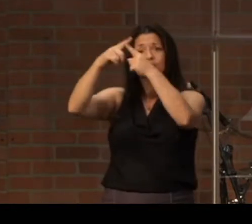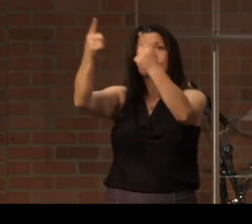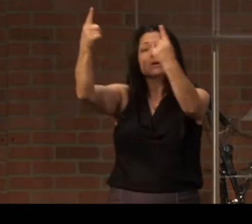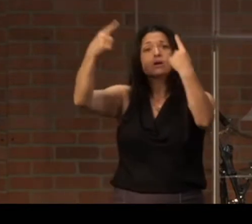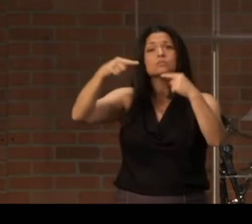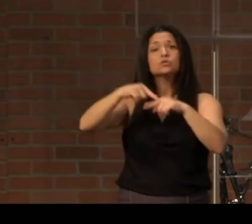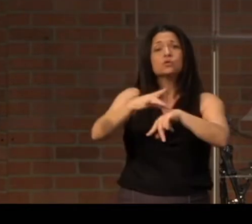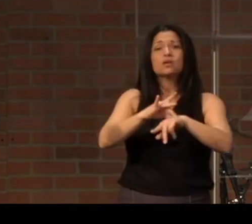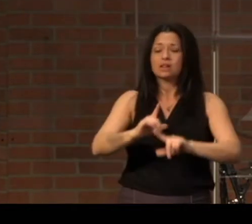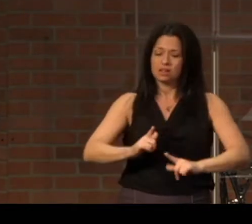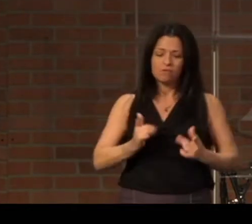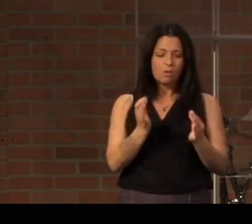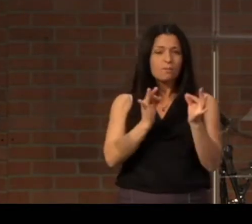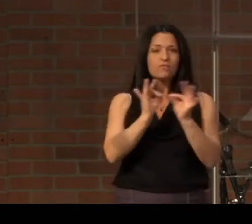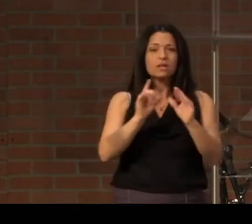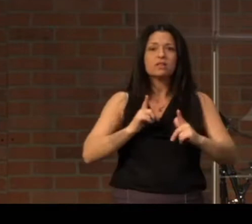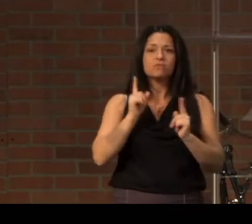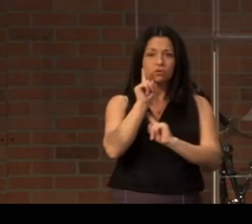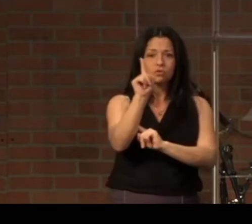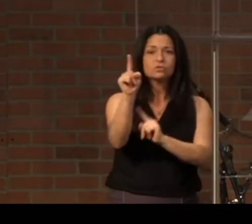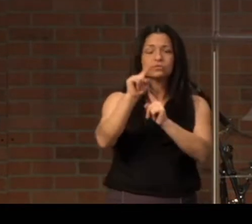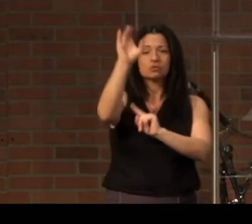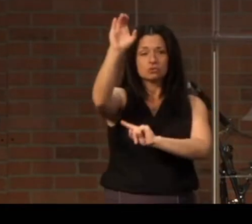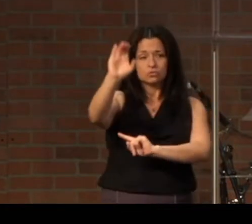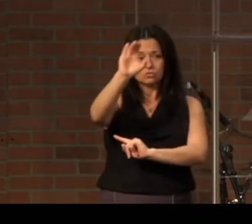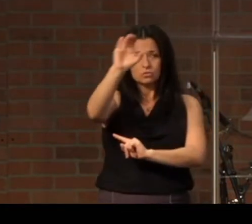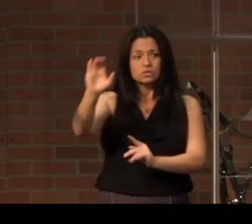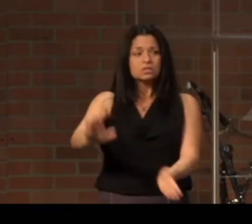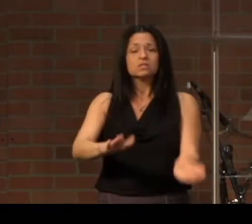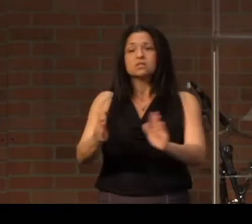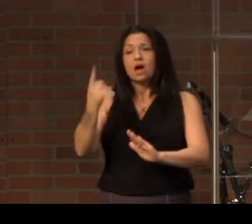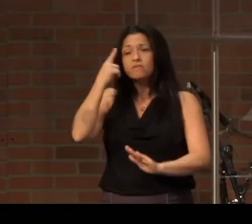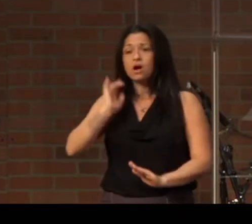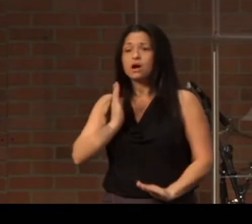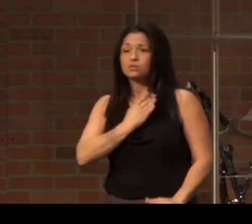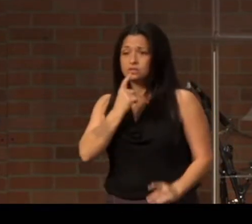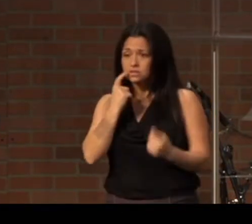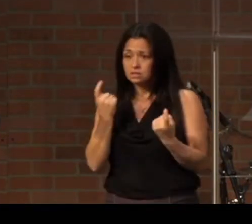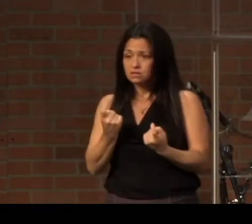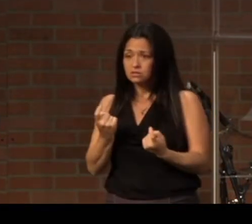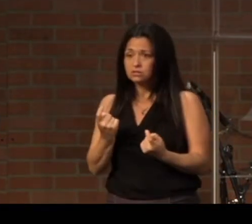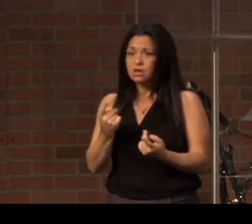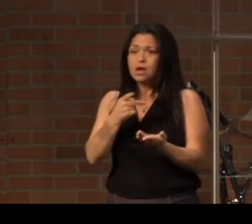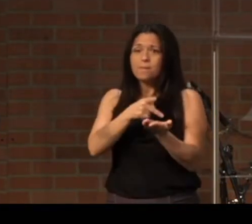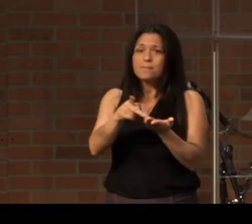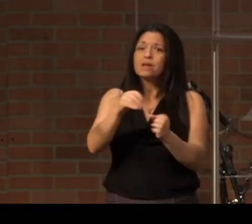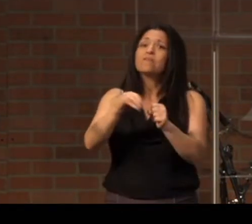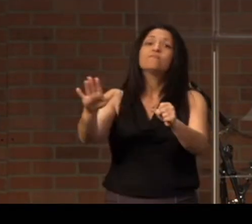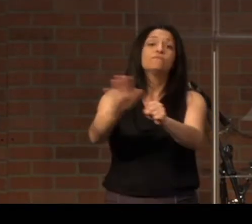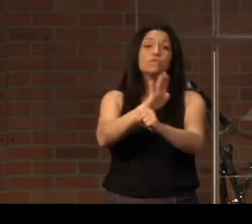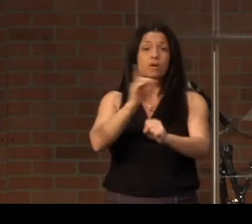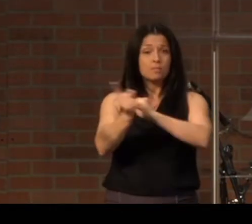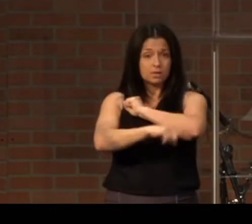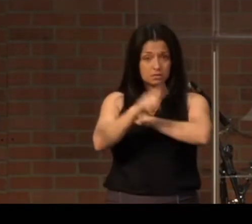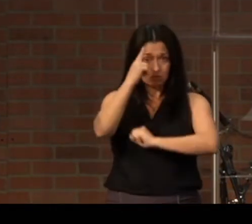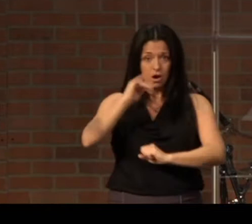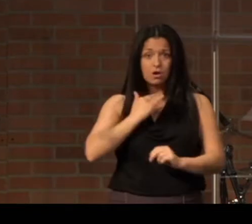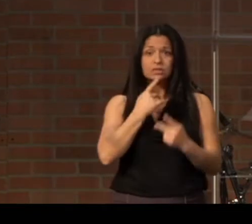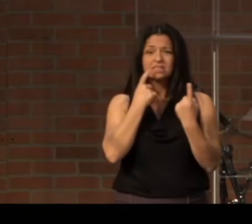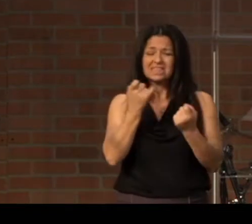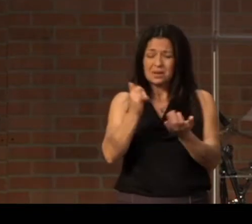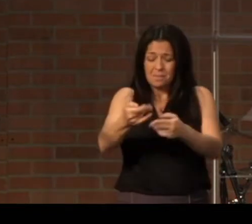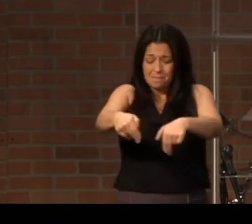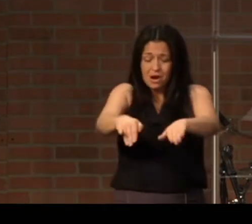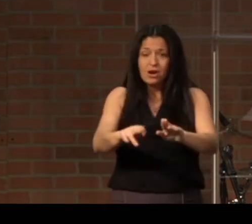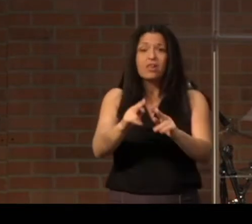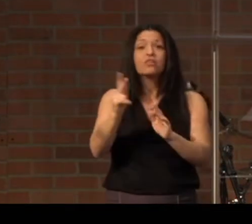lived a perfect life for us, went to the cross, died for our sins, paying in full the penalty for our sins. He was buried, but the third